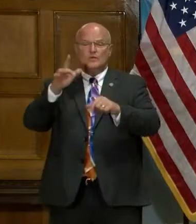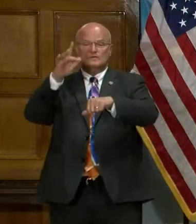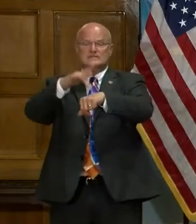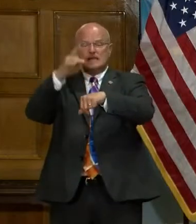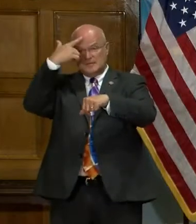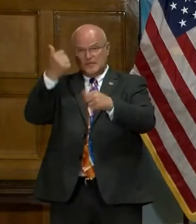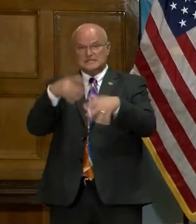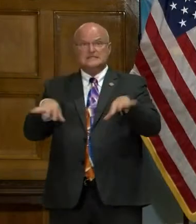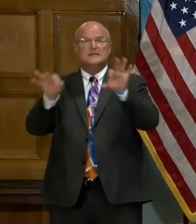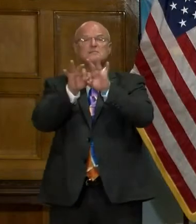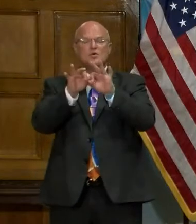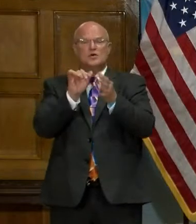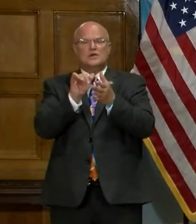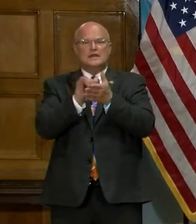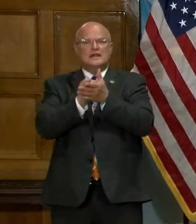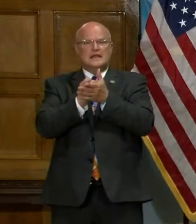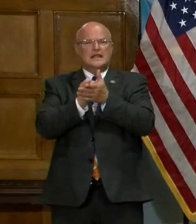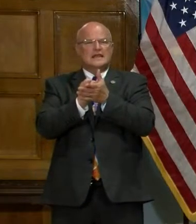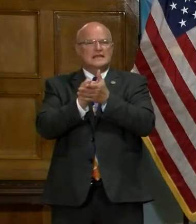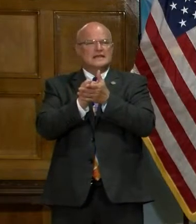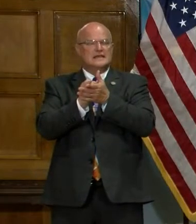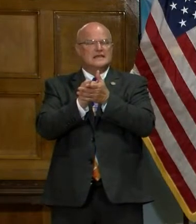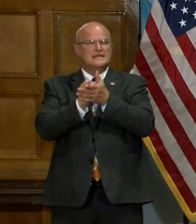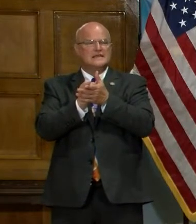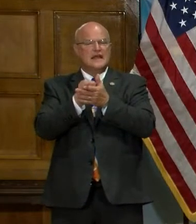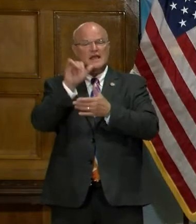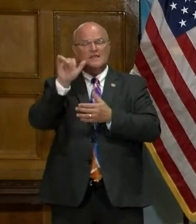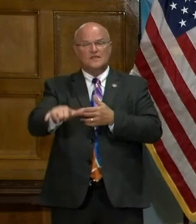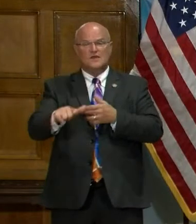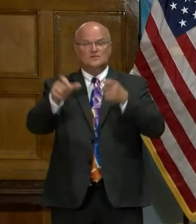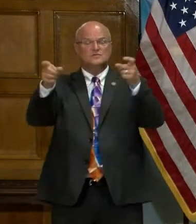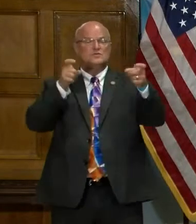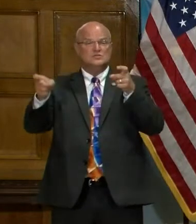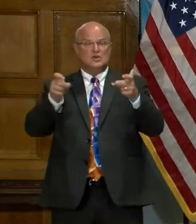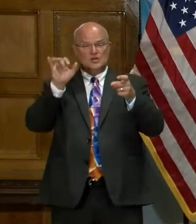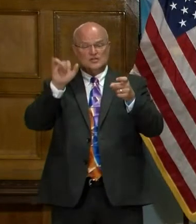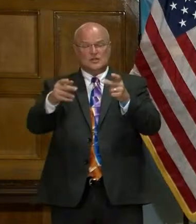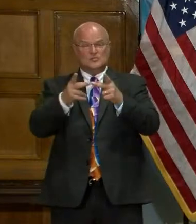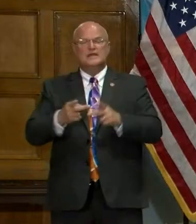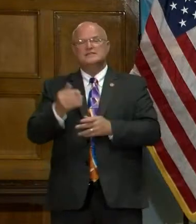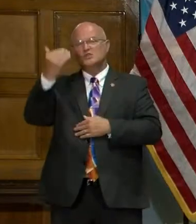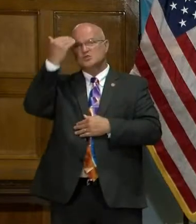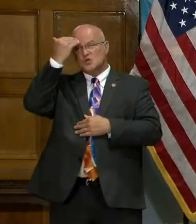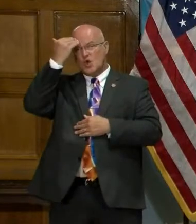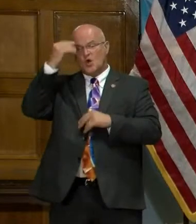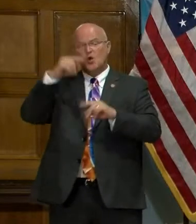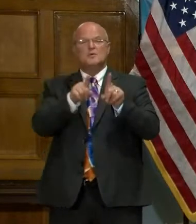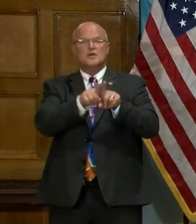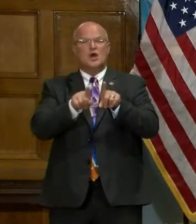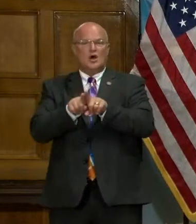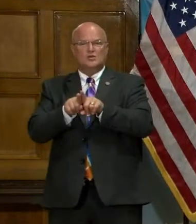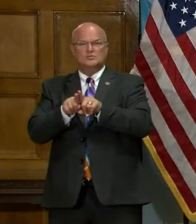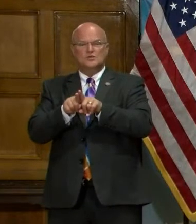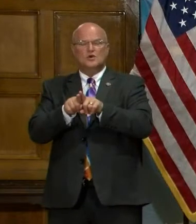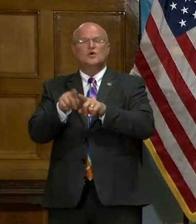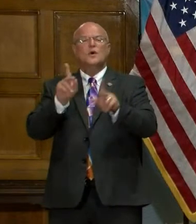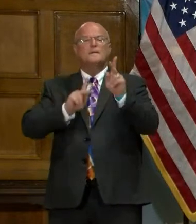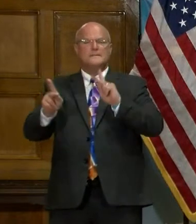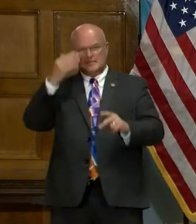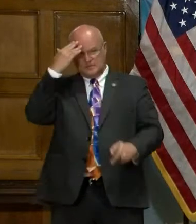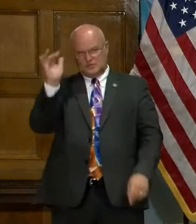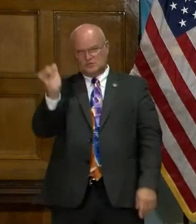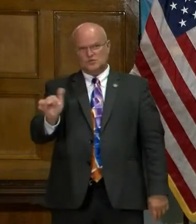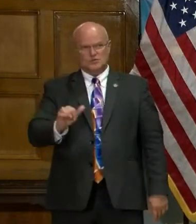that, because it's important that those who are in charge of those venues know about it, but also that the general public